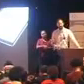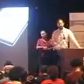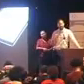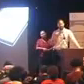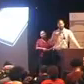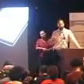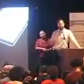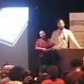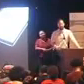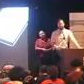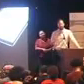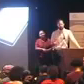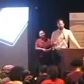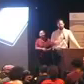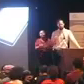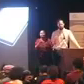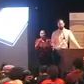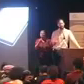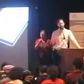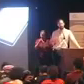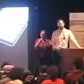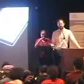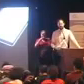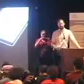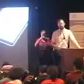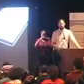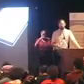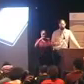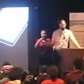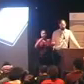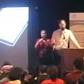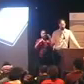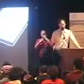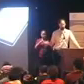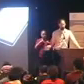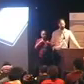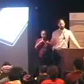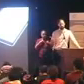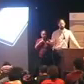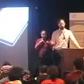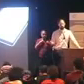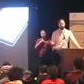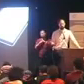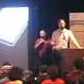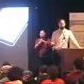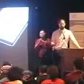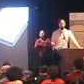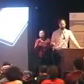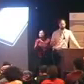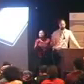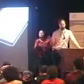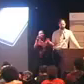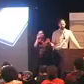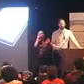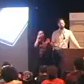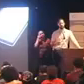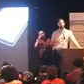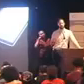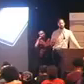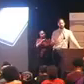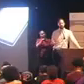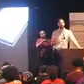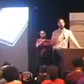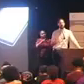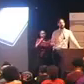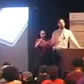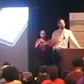So simplification of managing multiple entities. TINs, again, probably not so relevant for these sessions, but in the